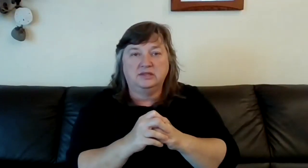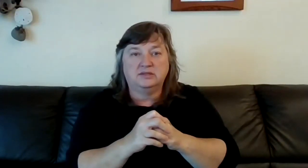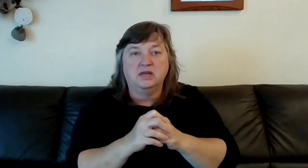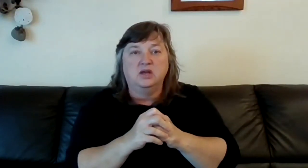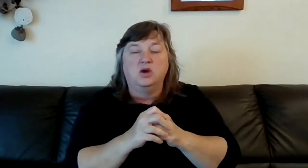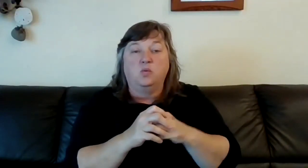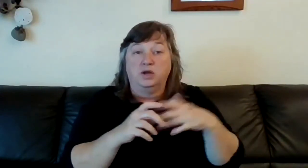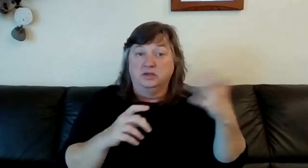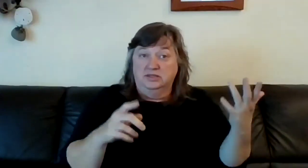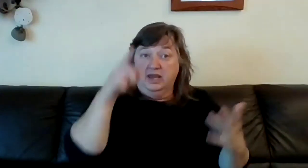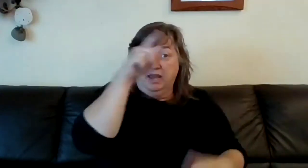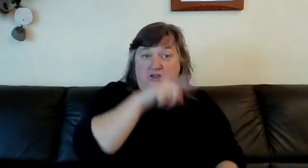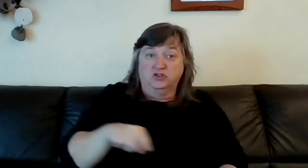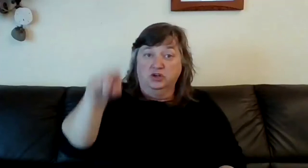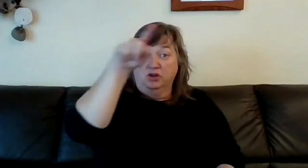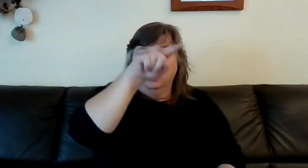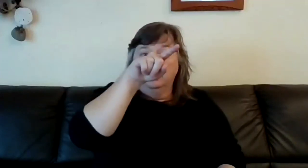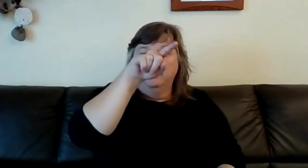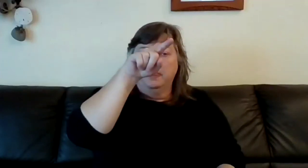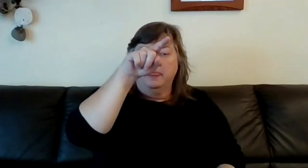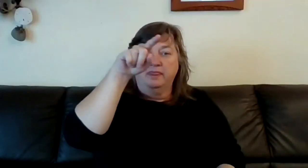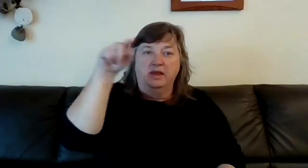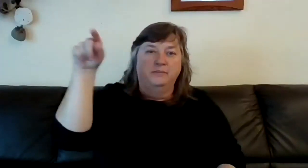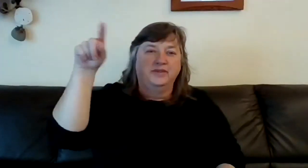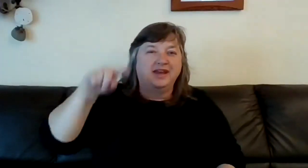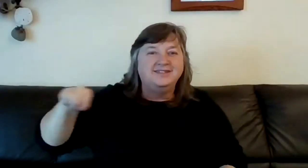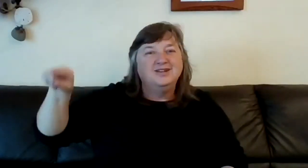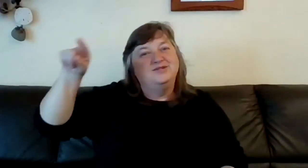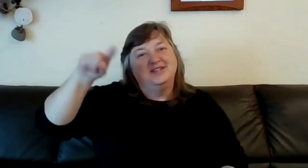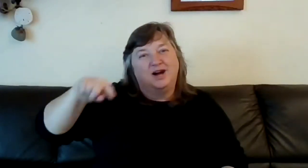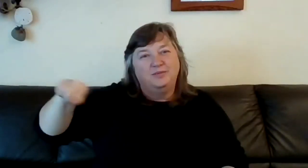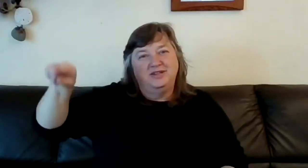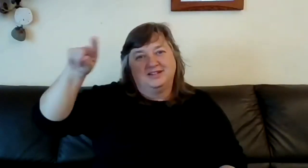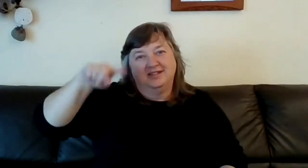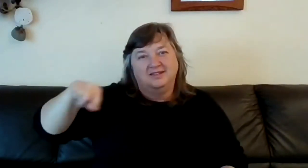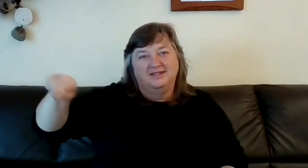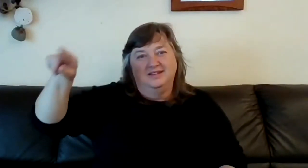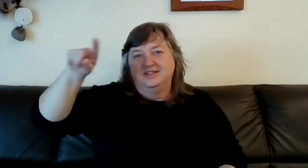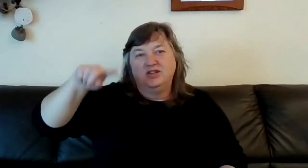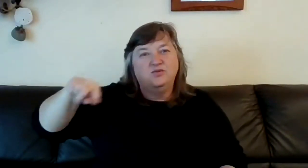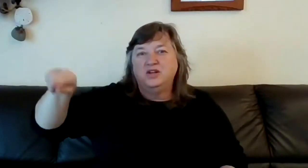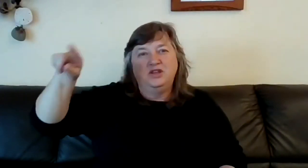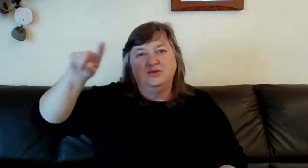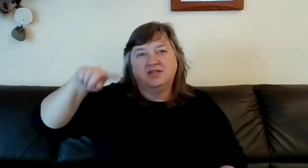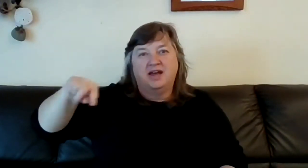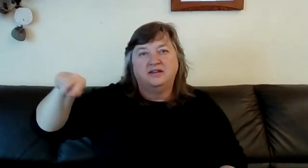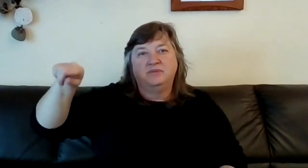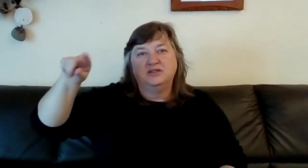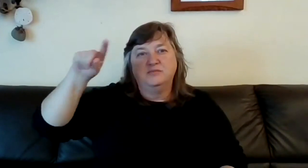is, one could say a circle, but that denotes an object. So you wouldn't use that because